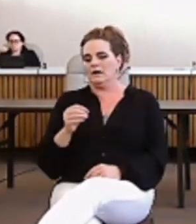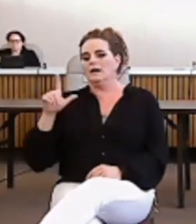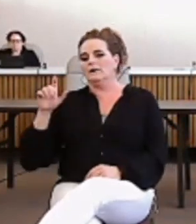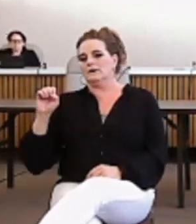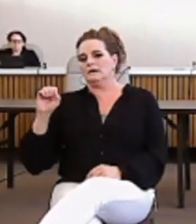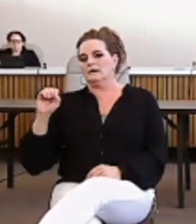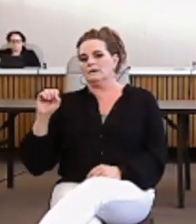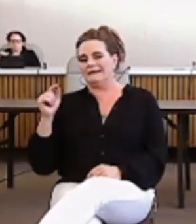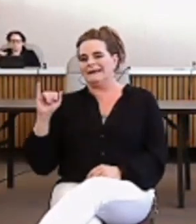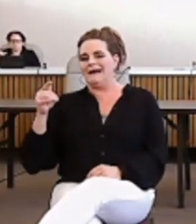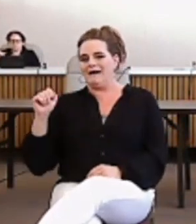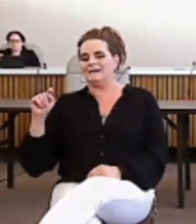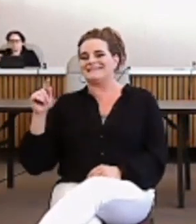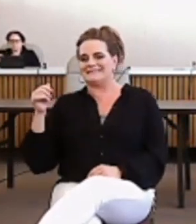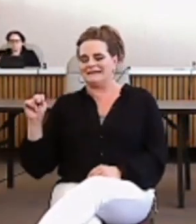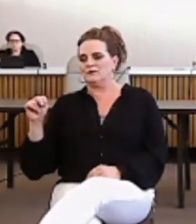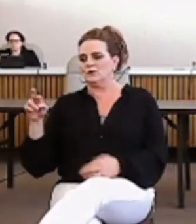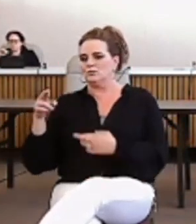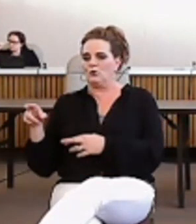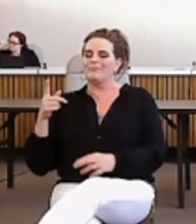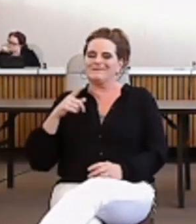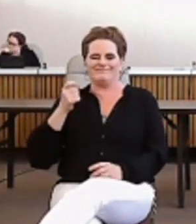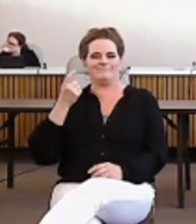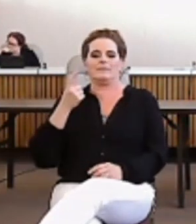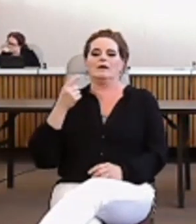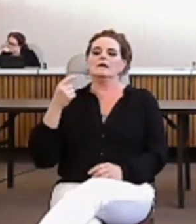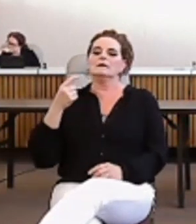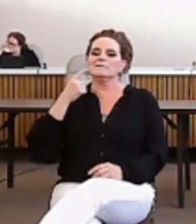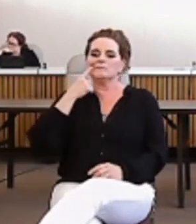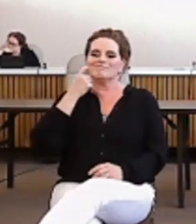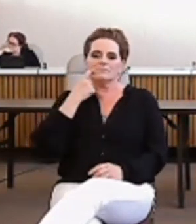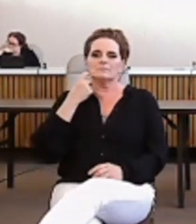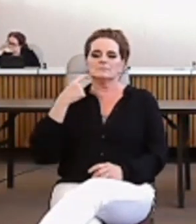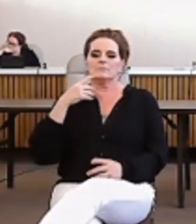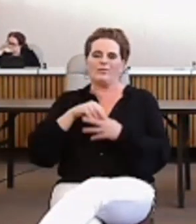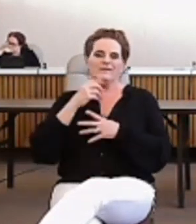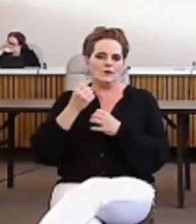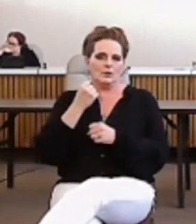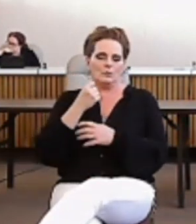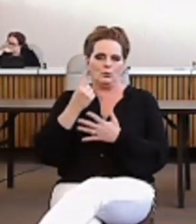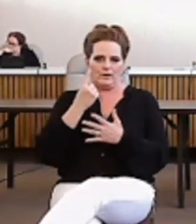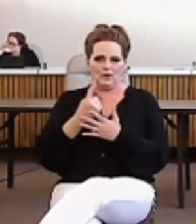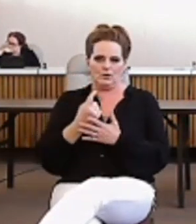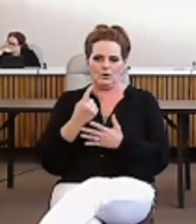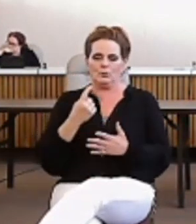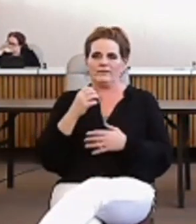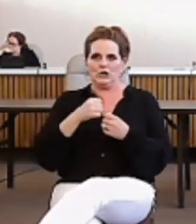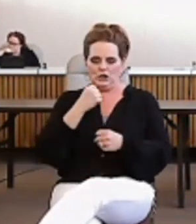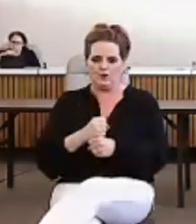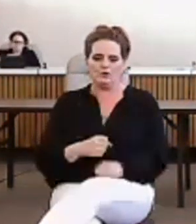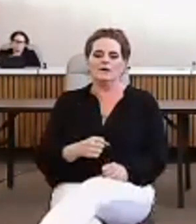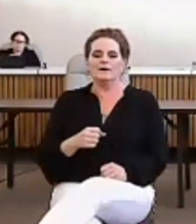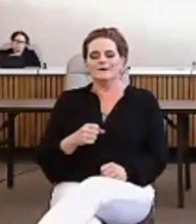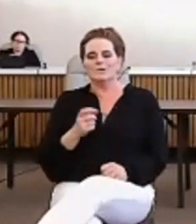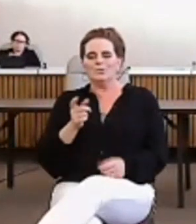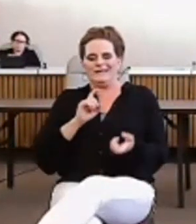However, this past year, we opened that up slightly, and that for